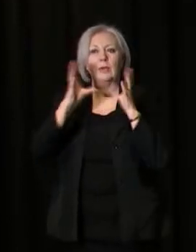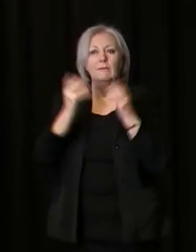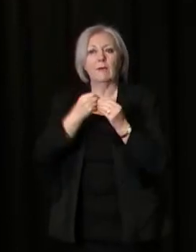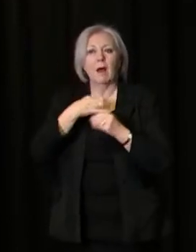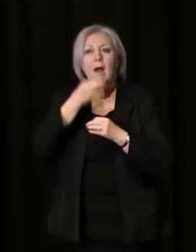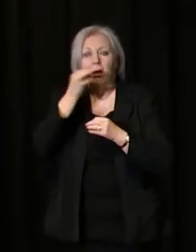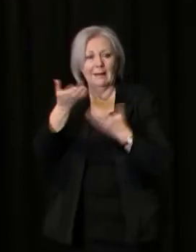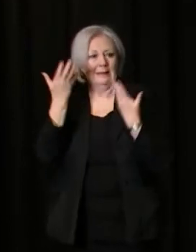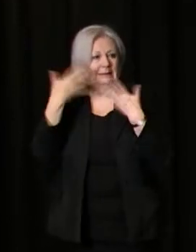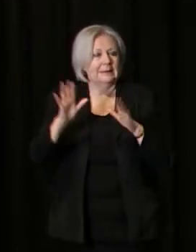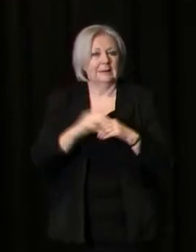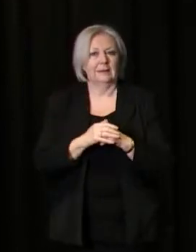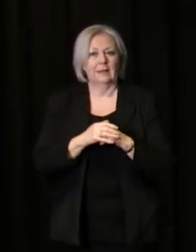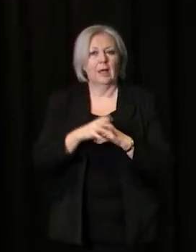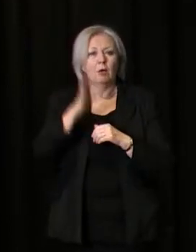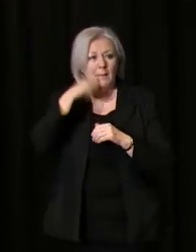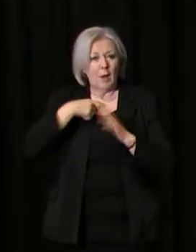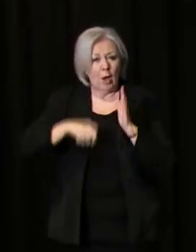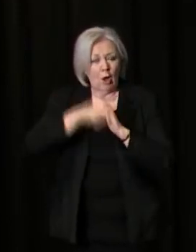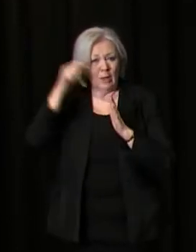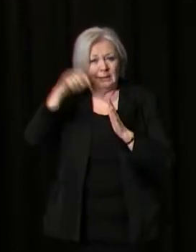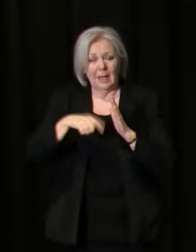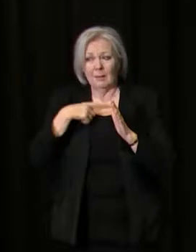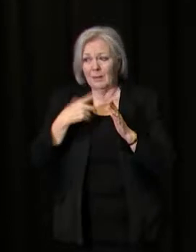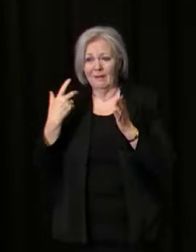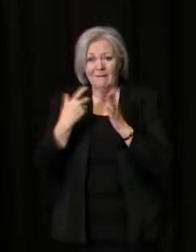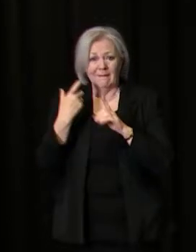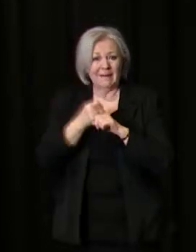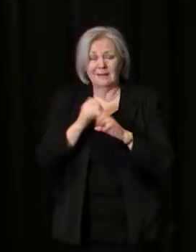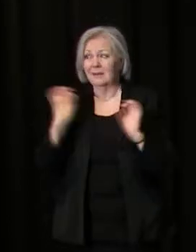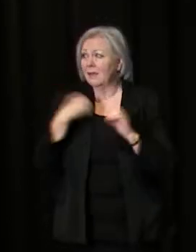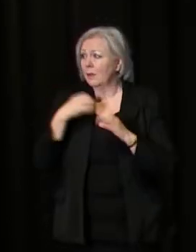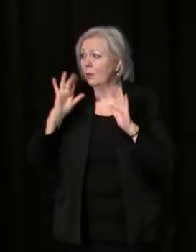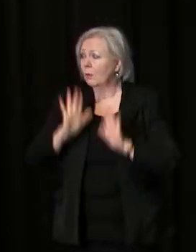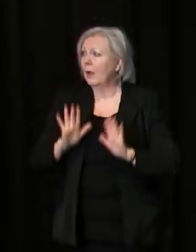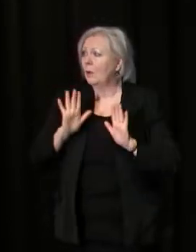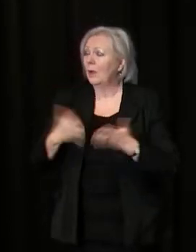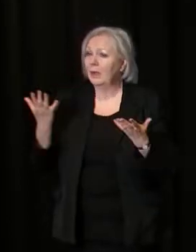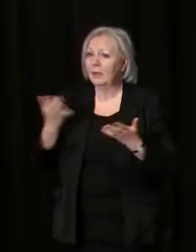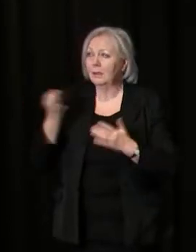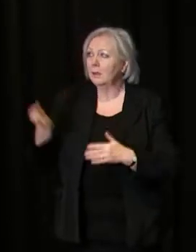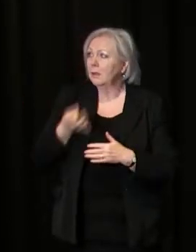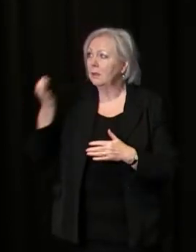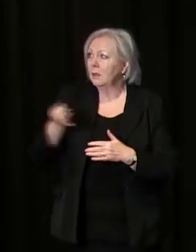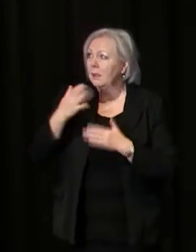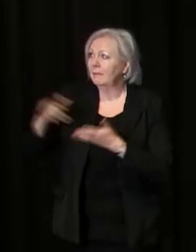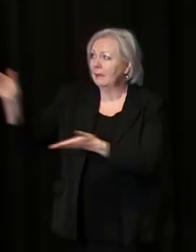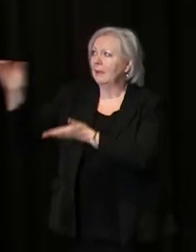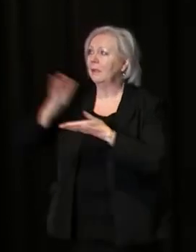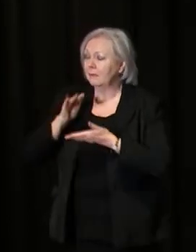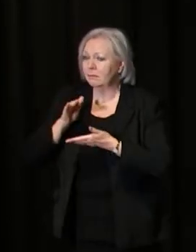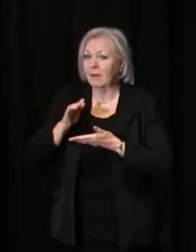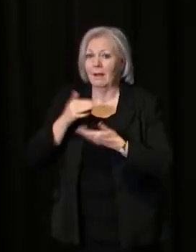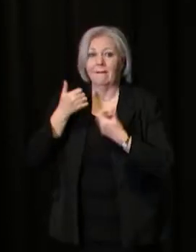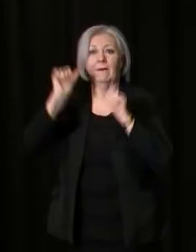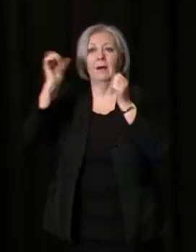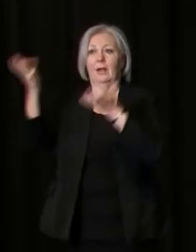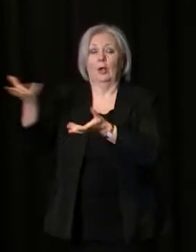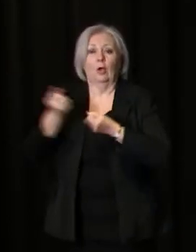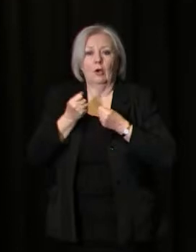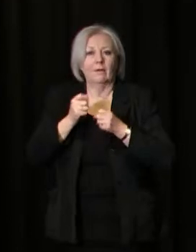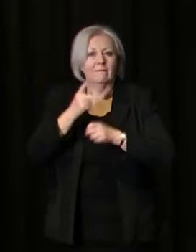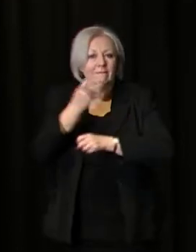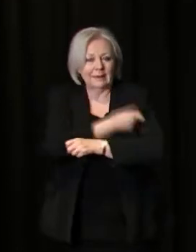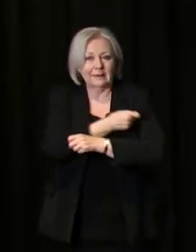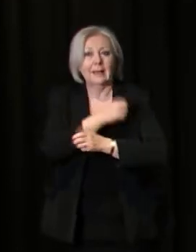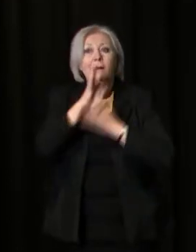we didn't have a vaccine. We got the vaccine. People have gone and got their first and second dose in record